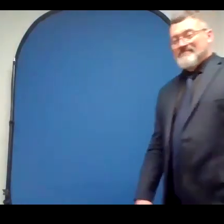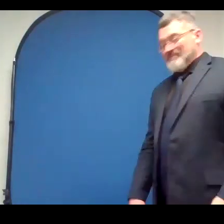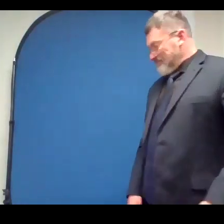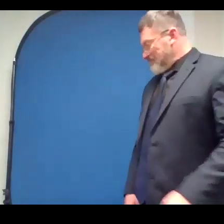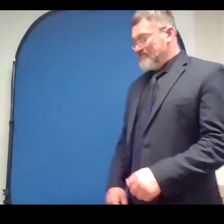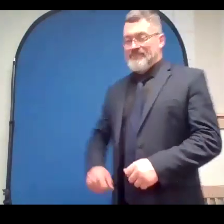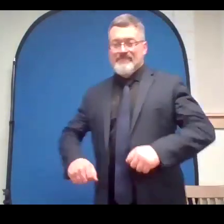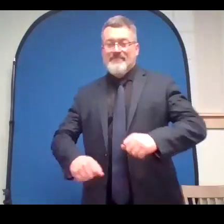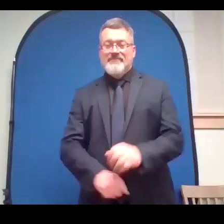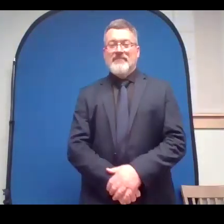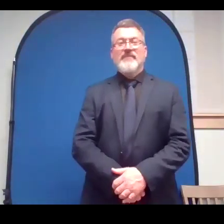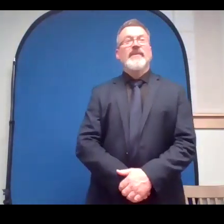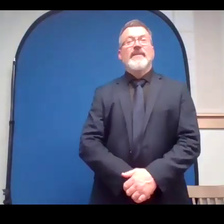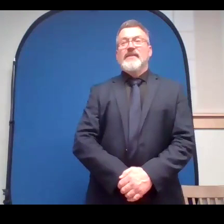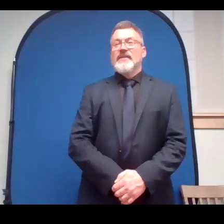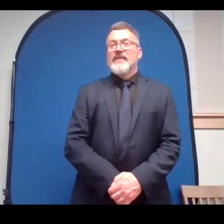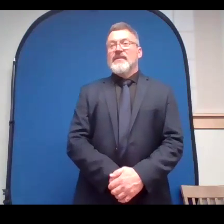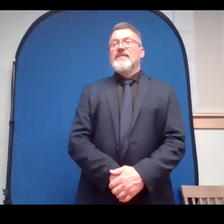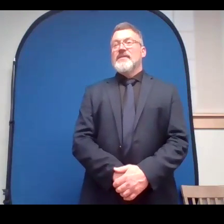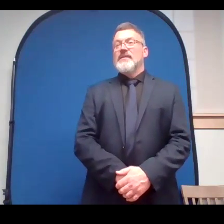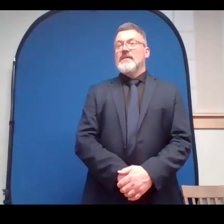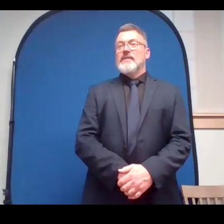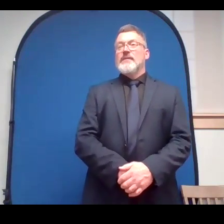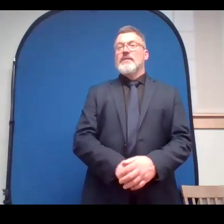This has been a person in Nashua. Would you want to know?